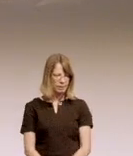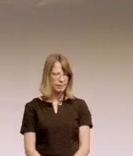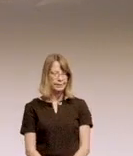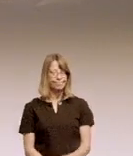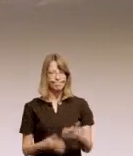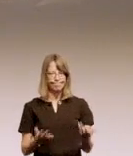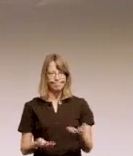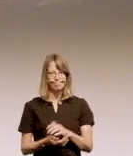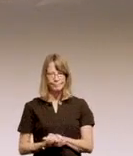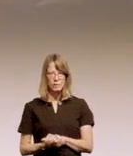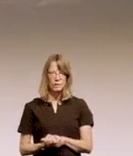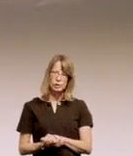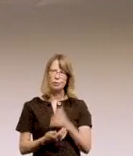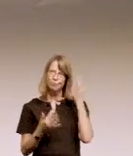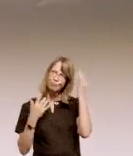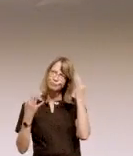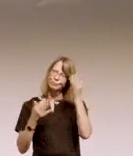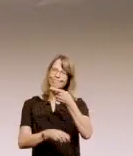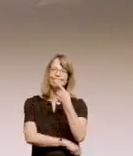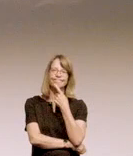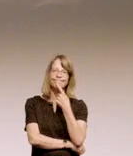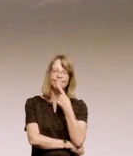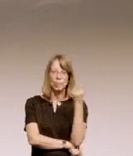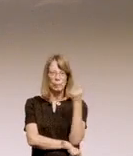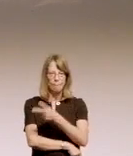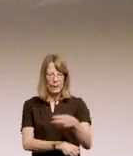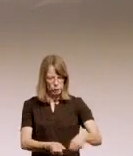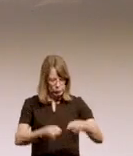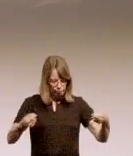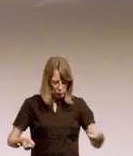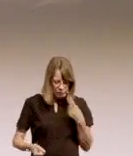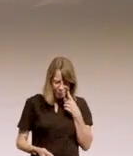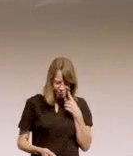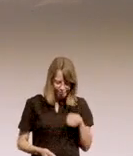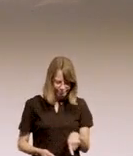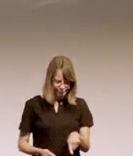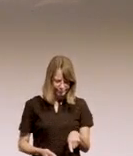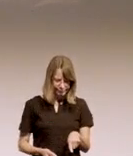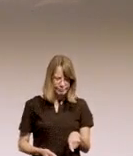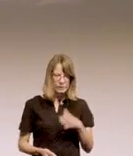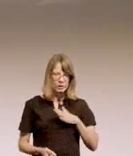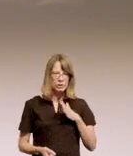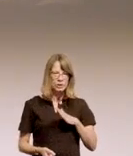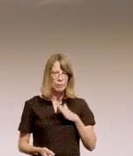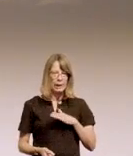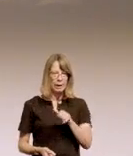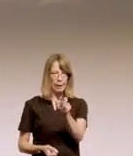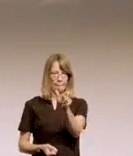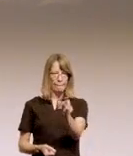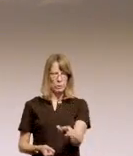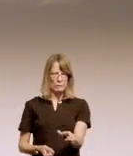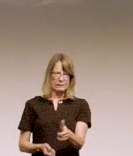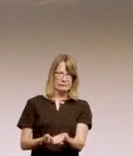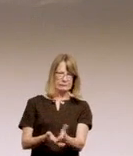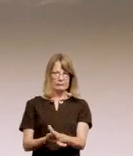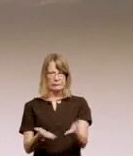And so we played with this idea. We went back to our toolkit. We said, okay, well, we need to produce personas in some